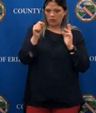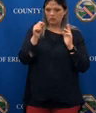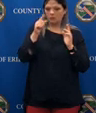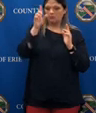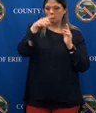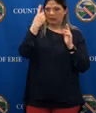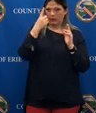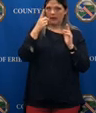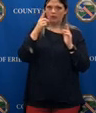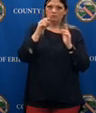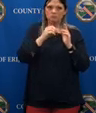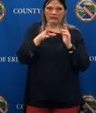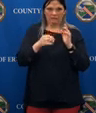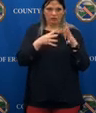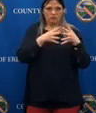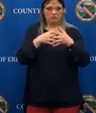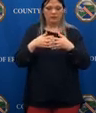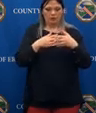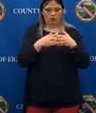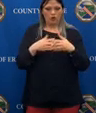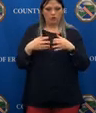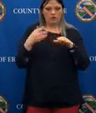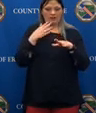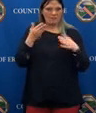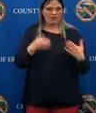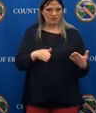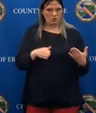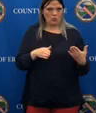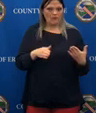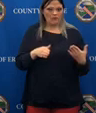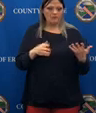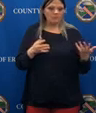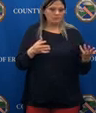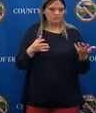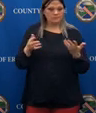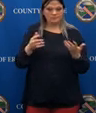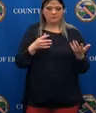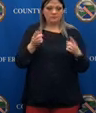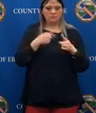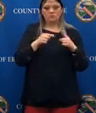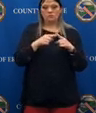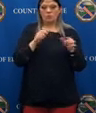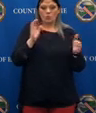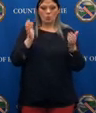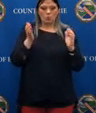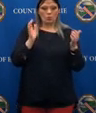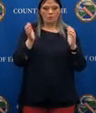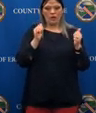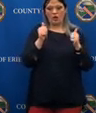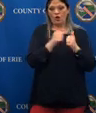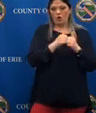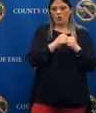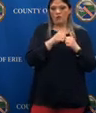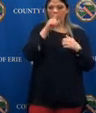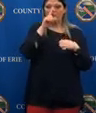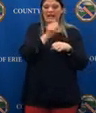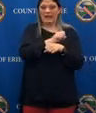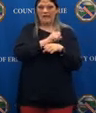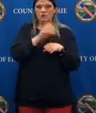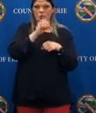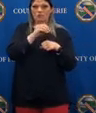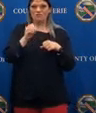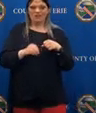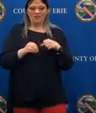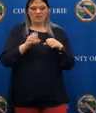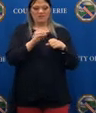American race have perished as a result of this. And when you look at that compared to the actual percentage of